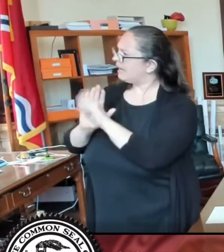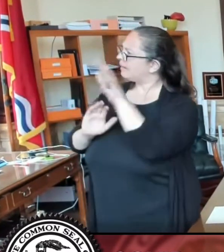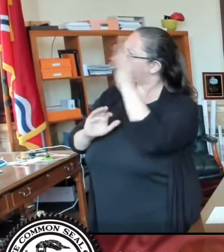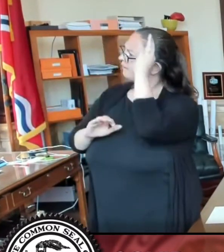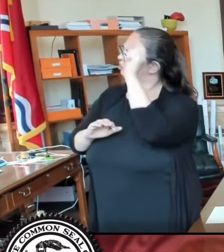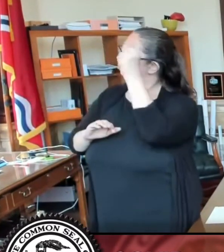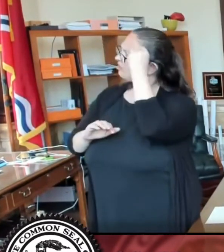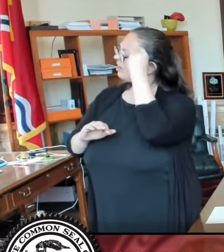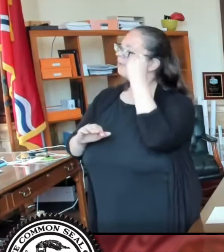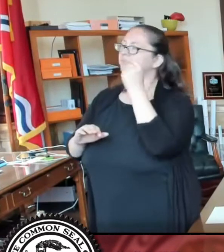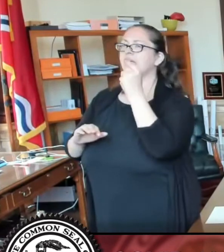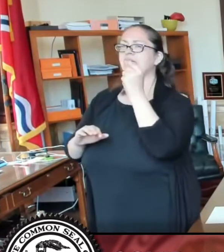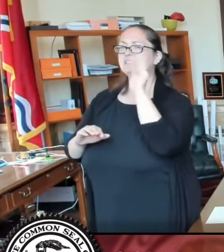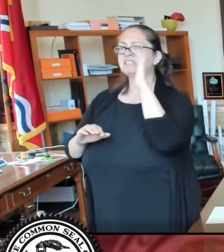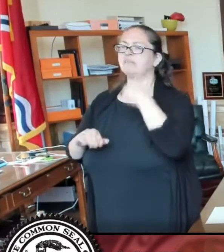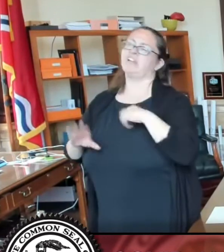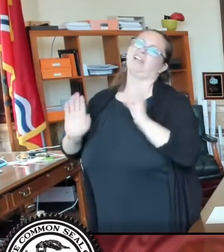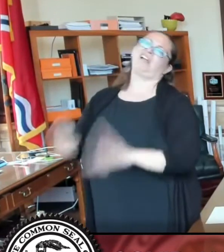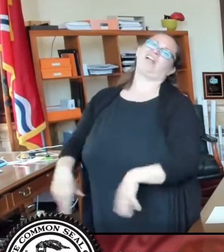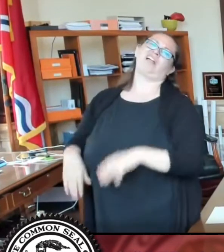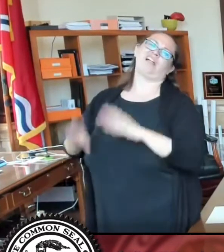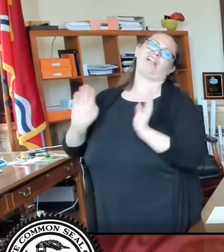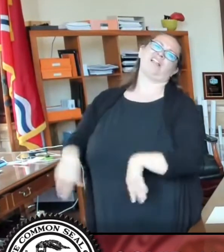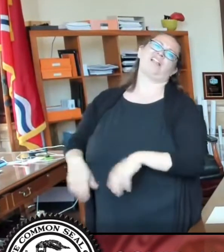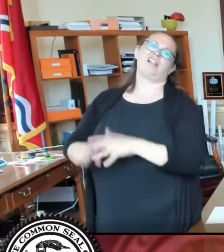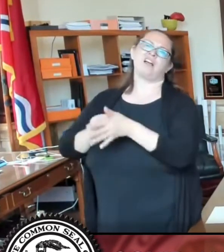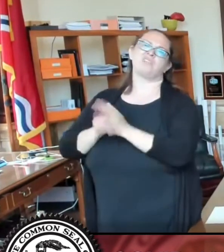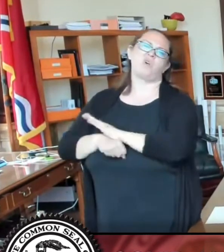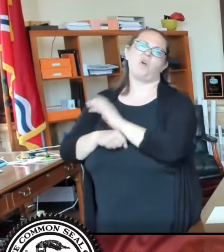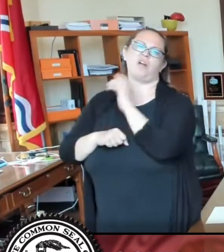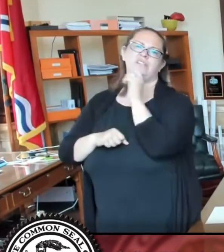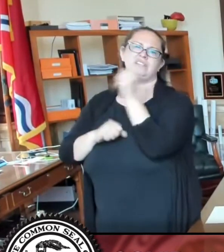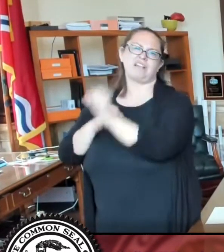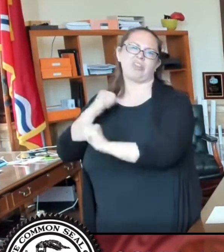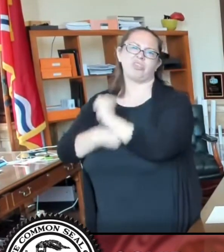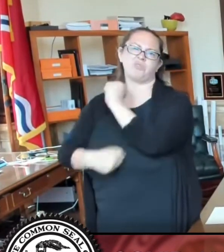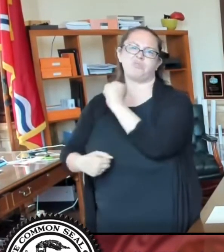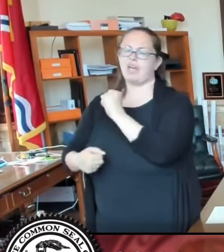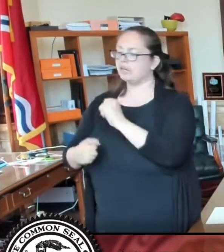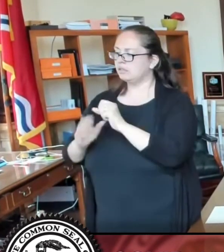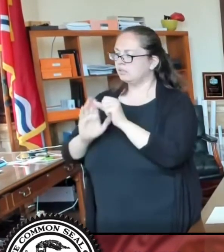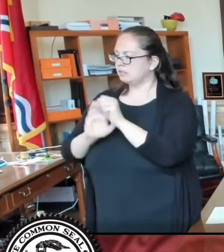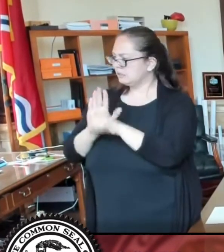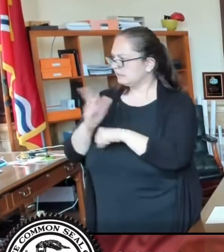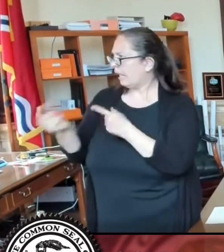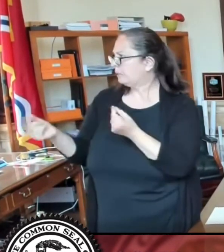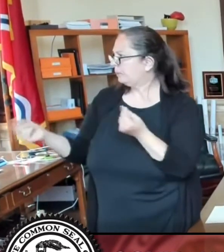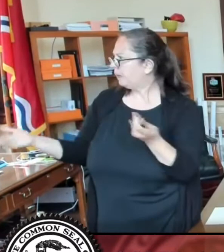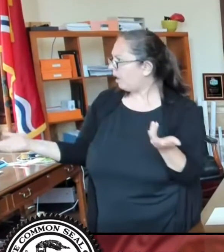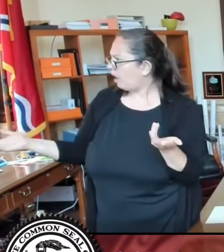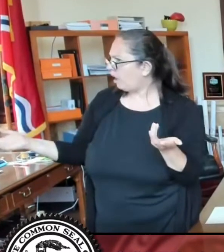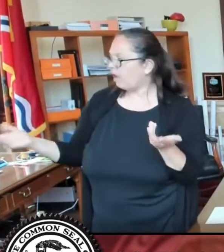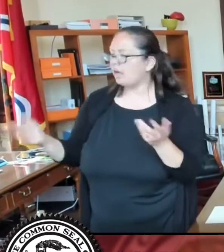feel dismissive that COVID-19 is an actual threat? So, Kimberly,